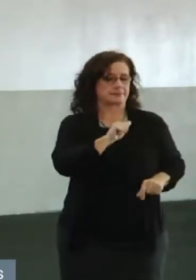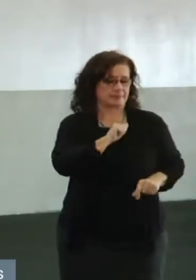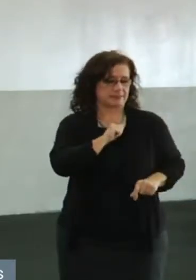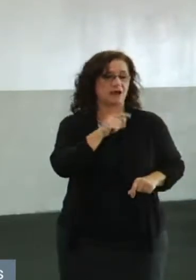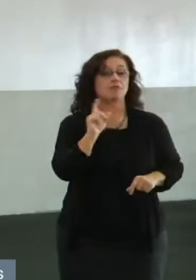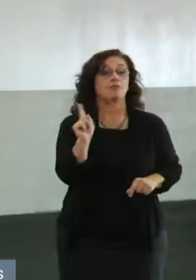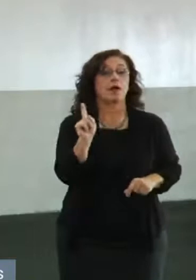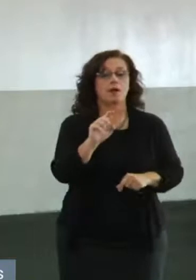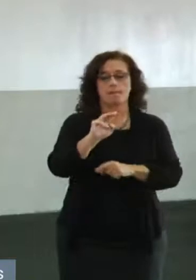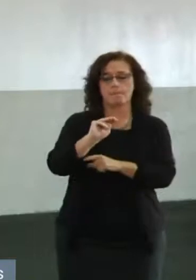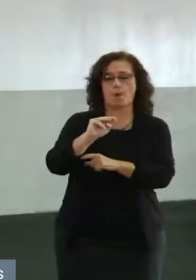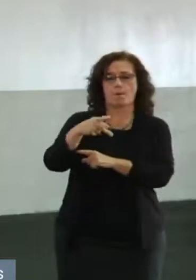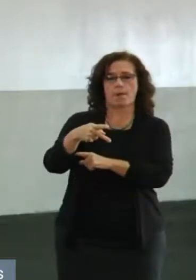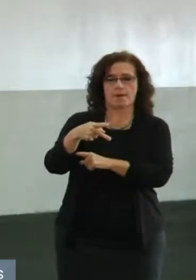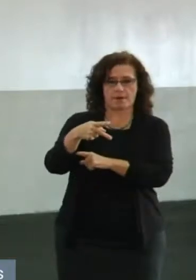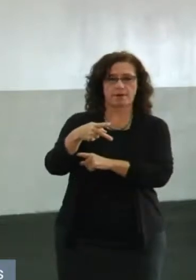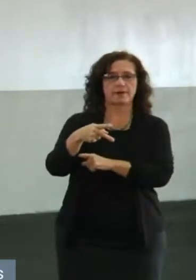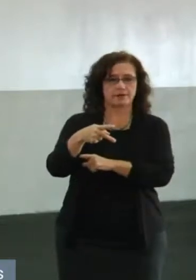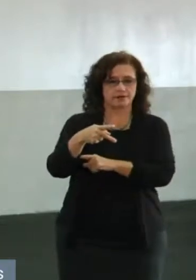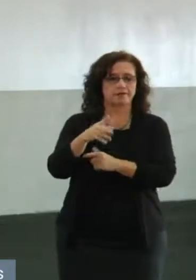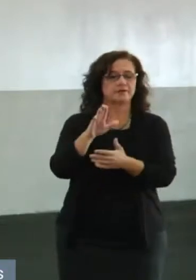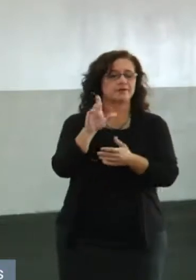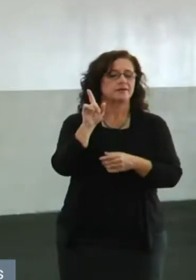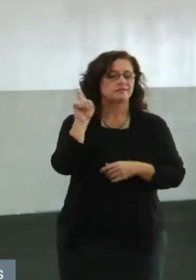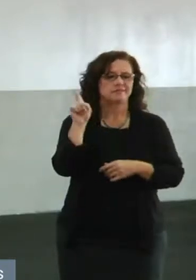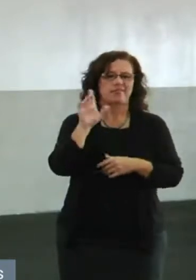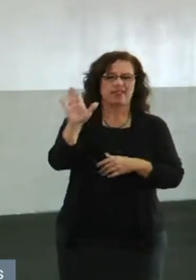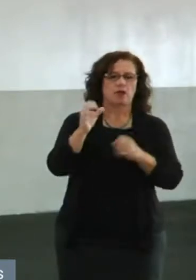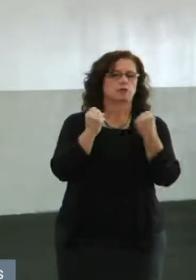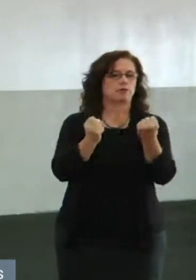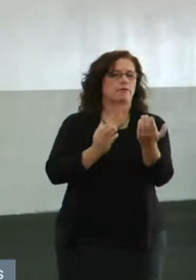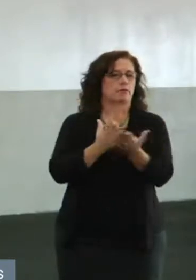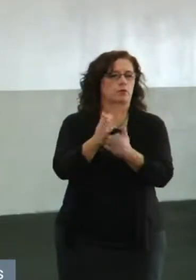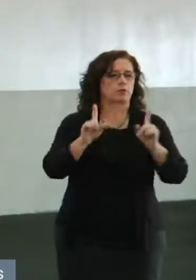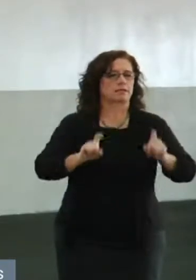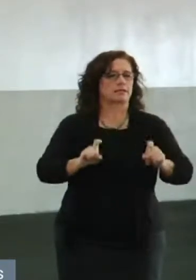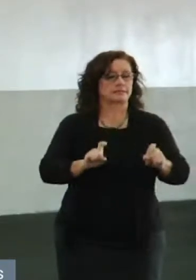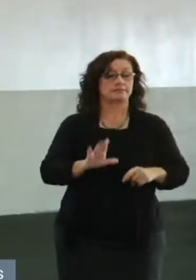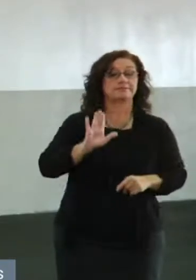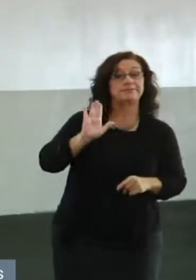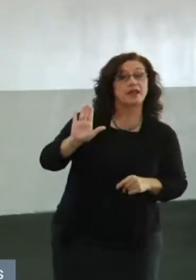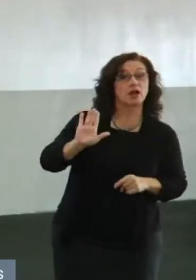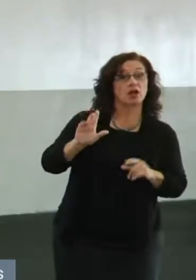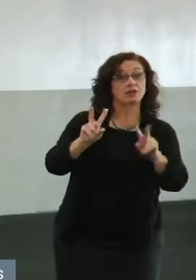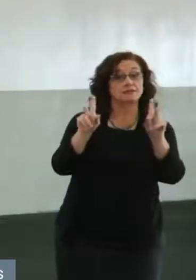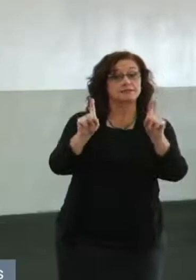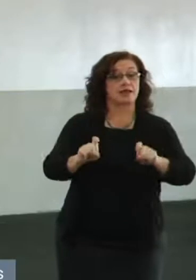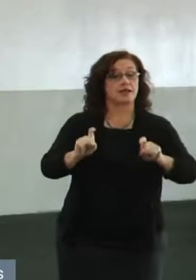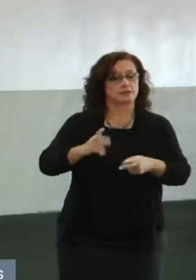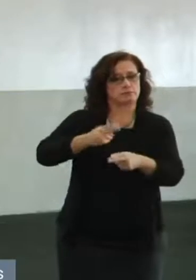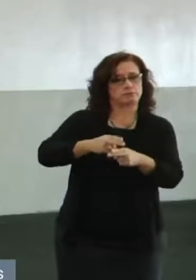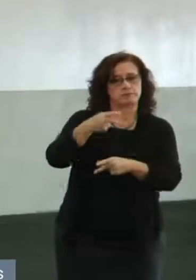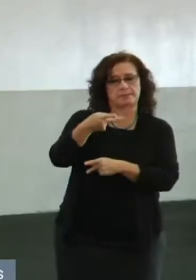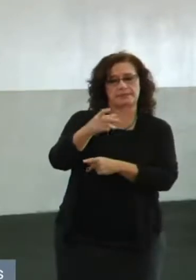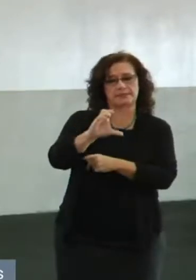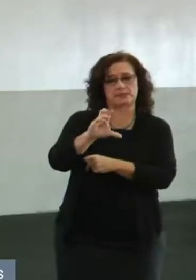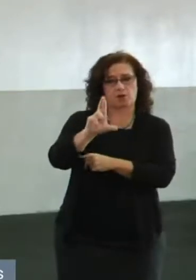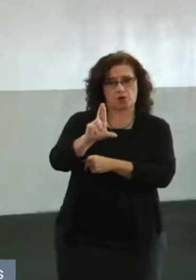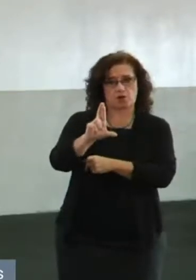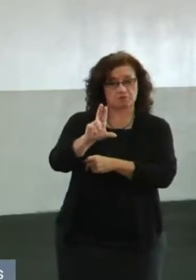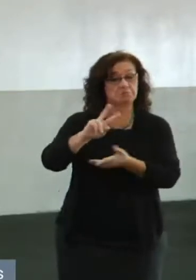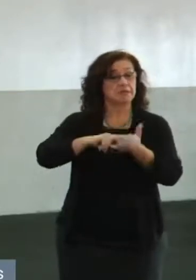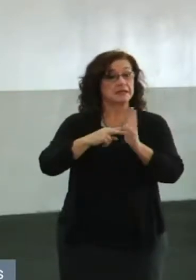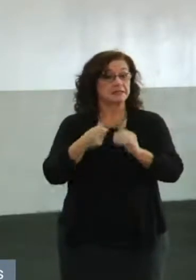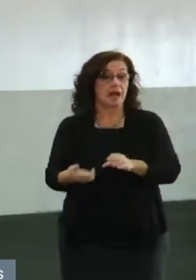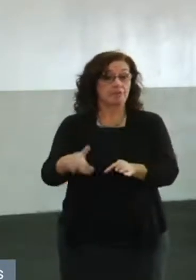COVID-19 testing. It's a PCR test that I went through the drive-thru. I rolled down the window.